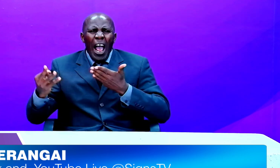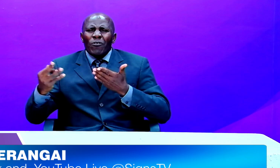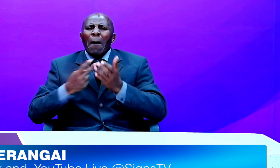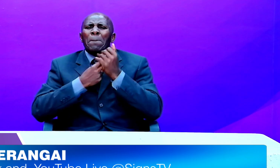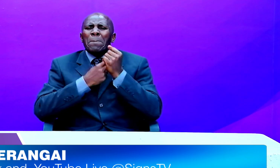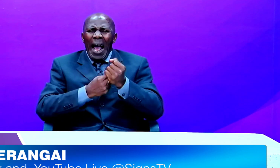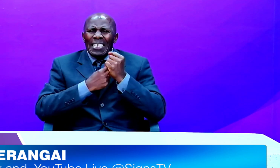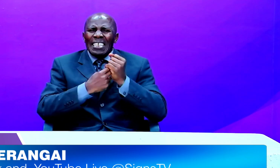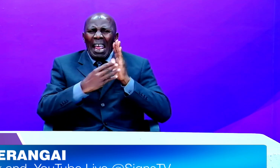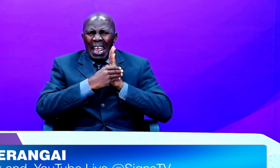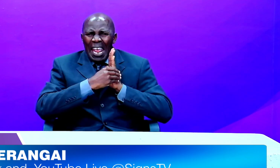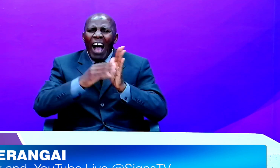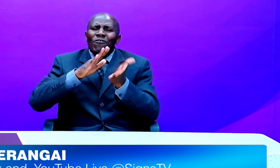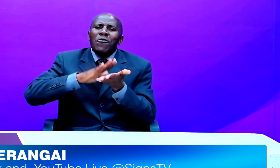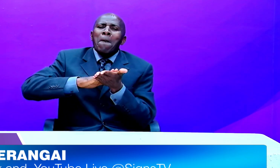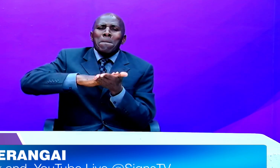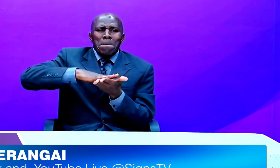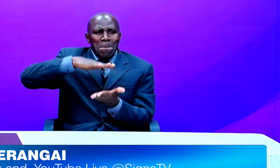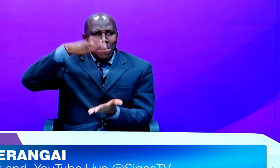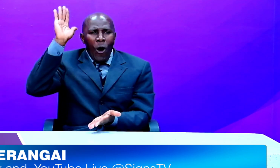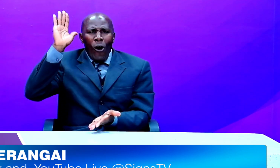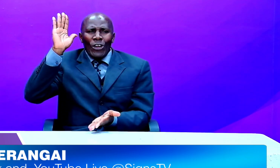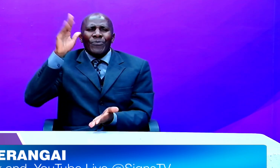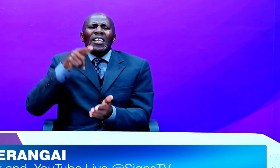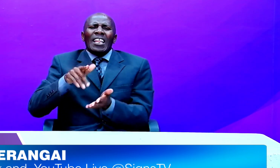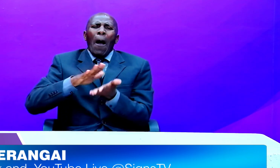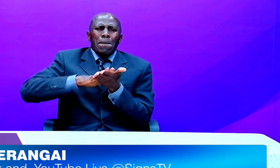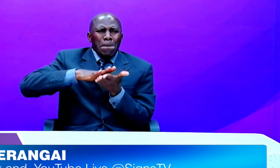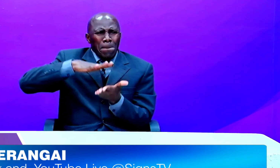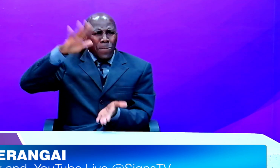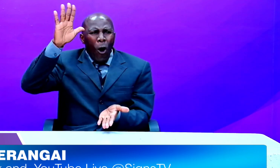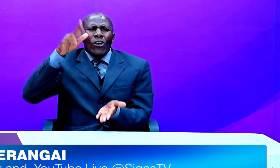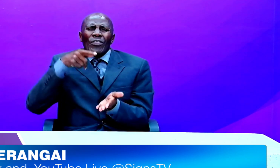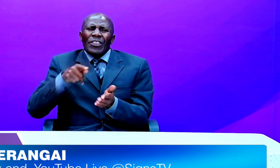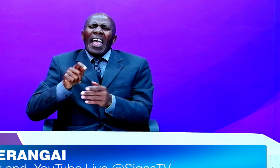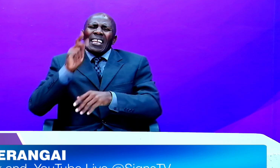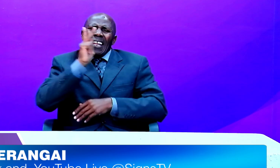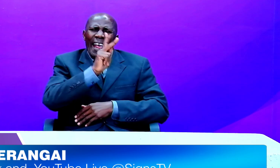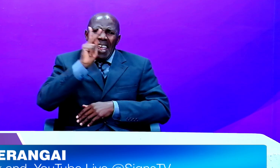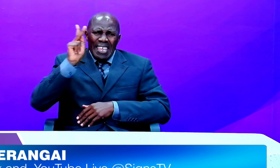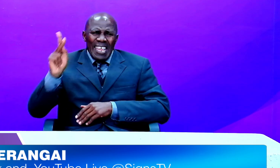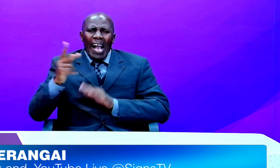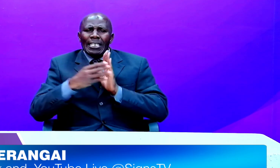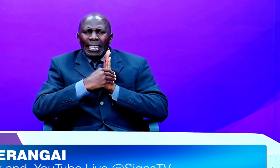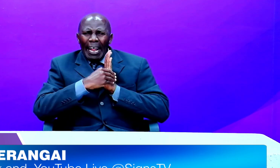run-up to the 2027 general election, warning that failure to do so could lead to further chaos.